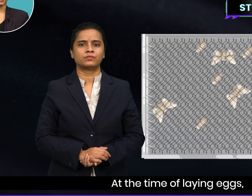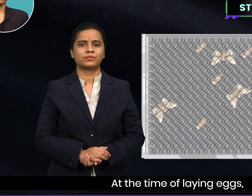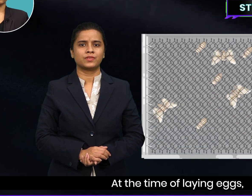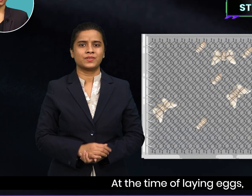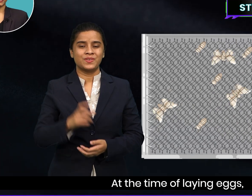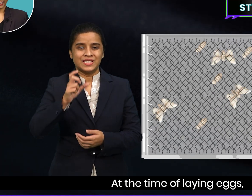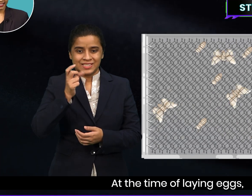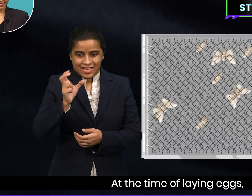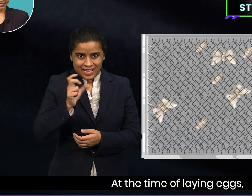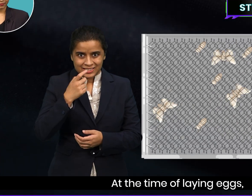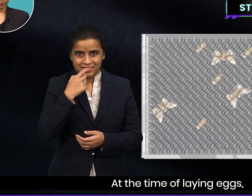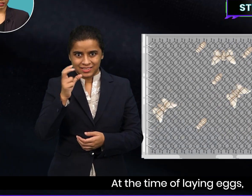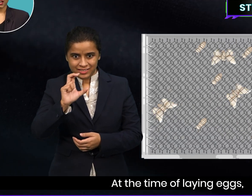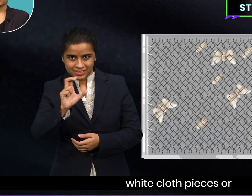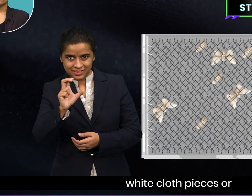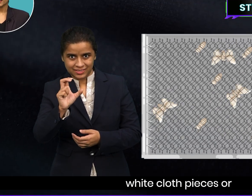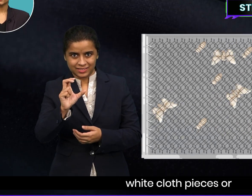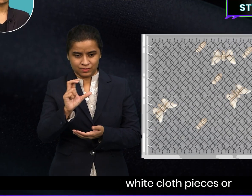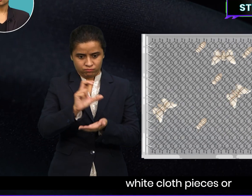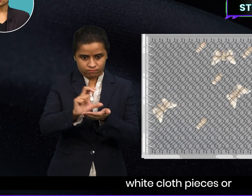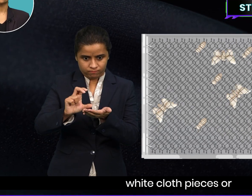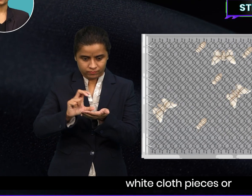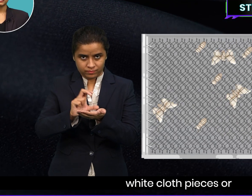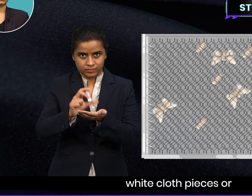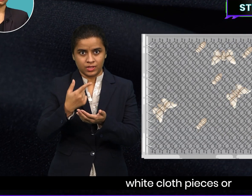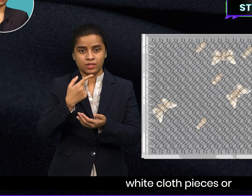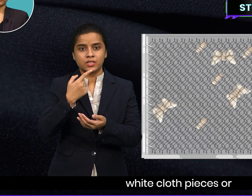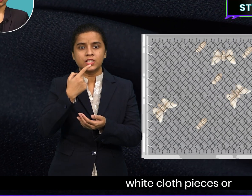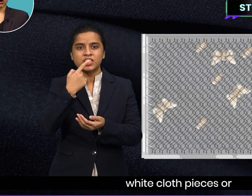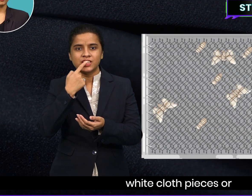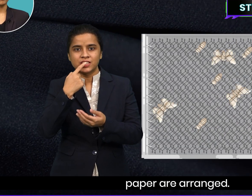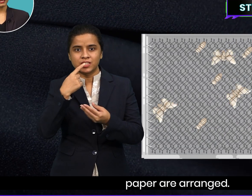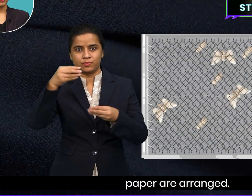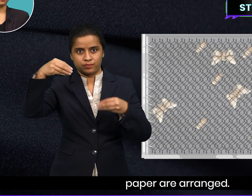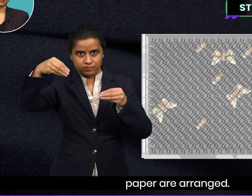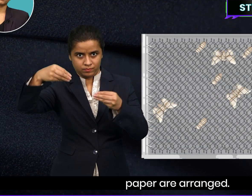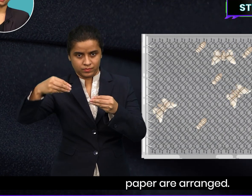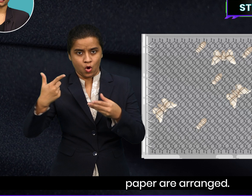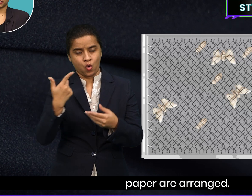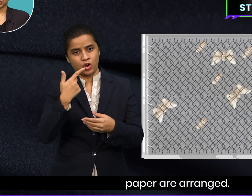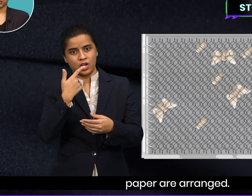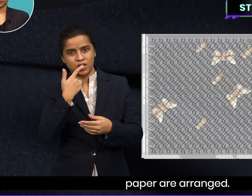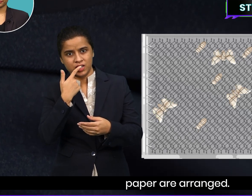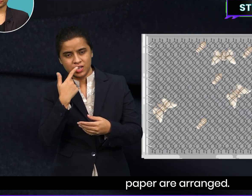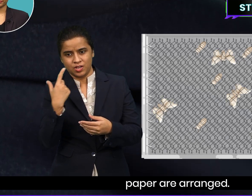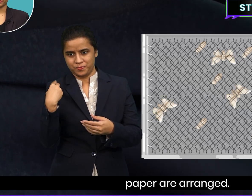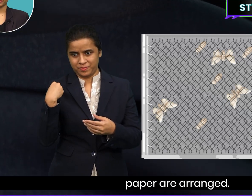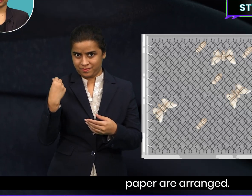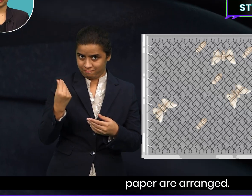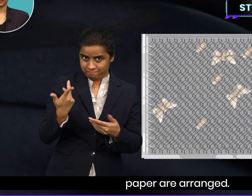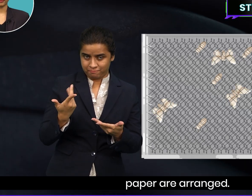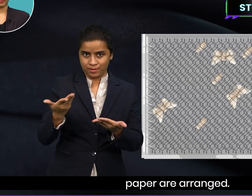At the time of laying eggs, white cloth pieces or paper are arranged.